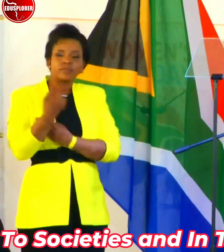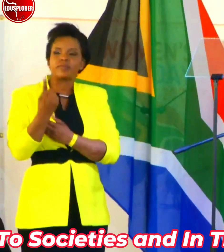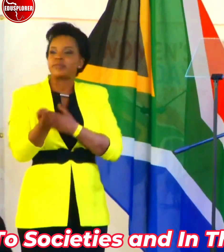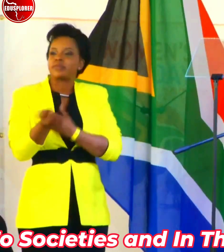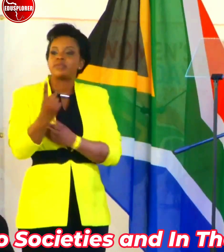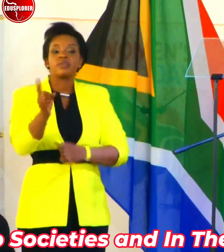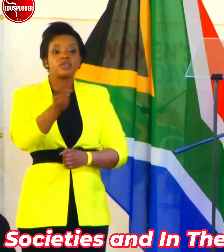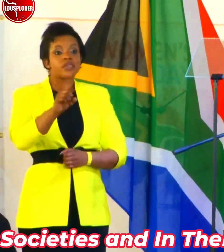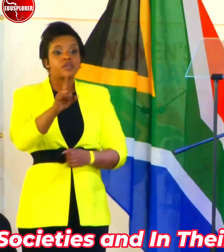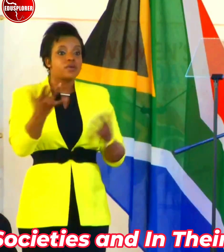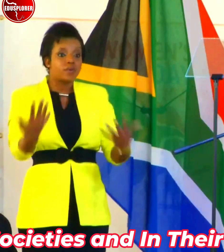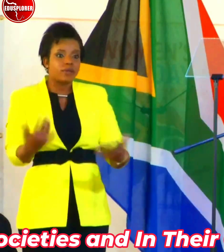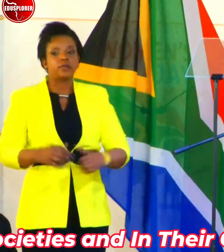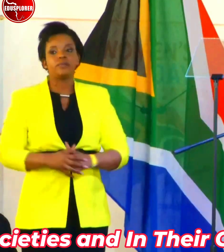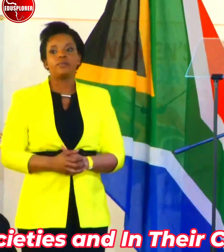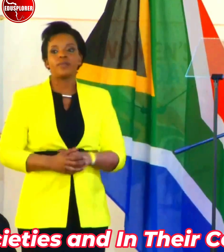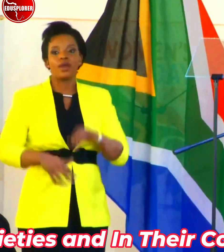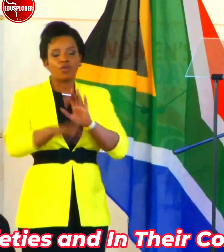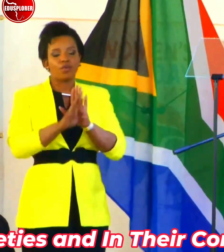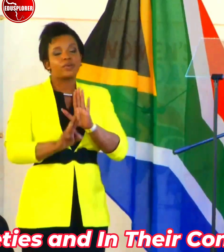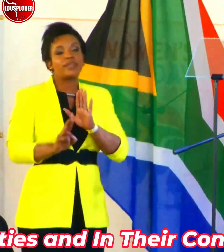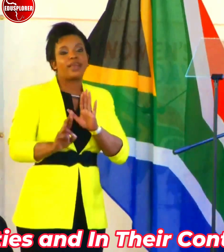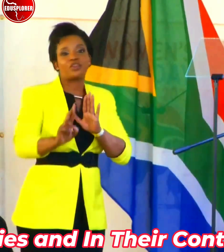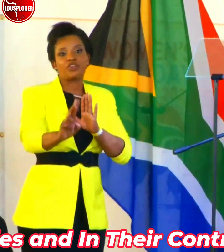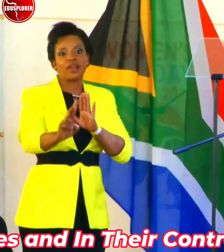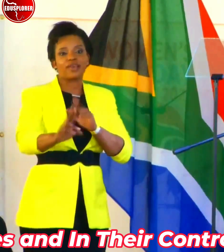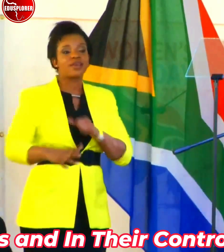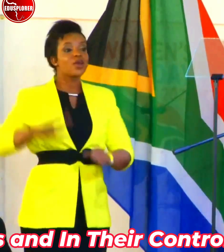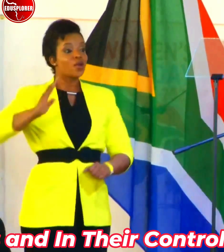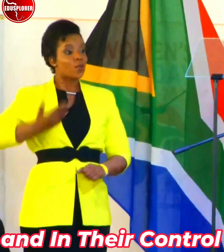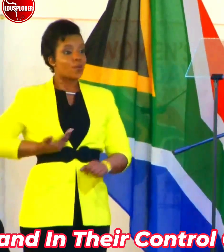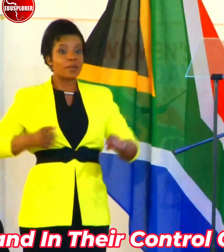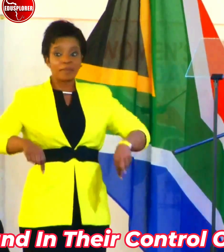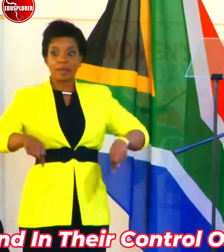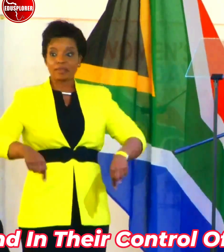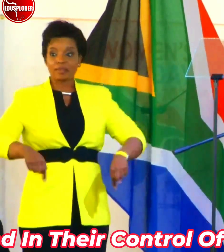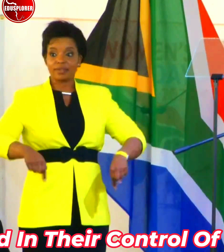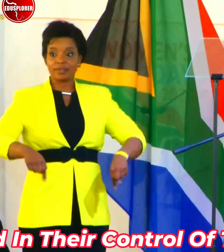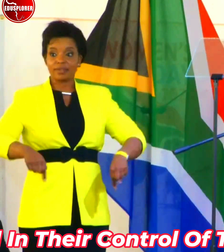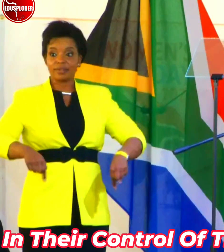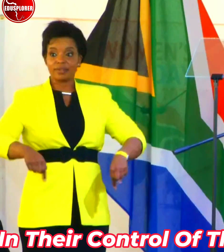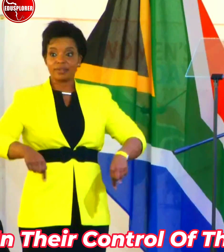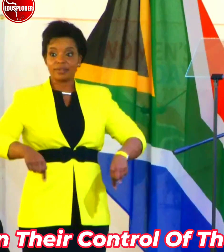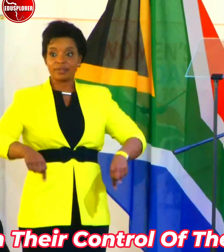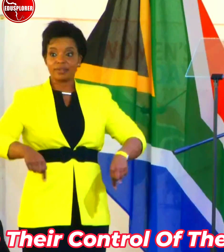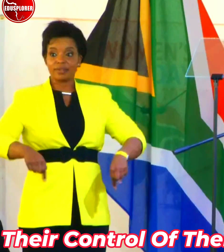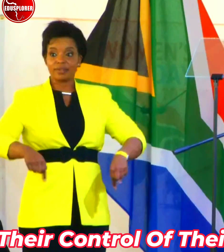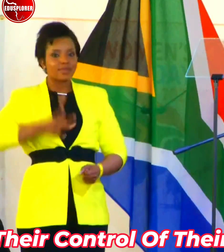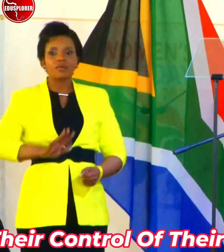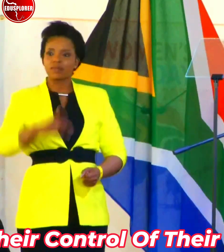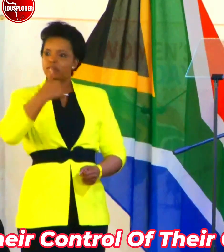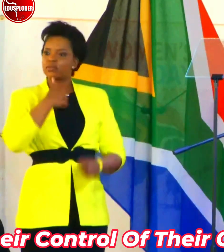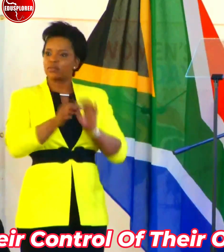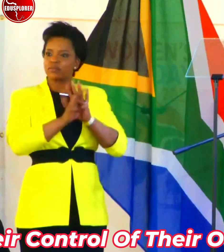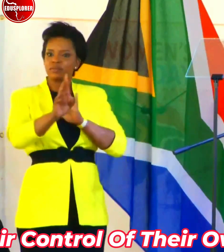about representation. The women of our country have demanded that they need to be